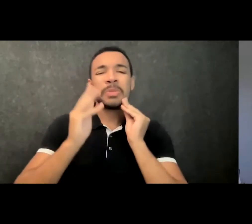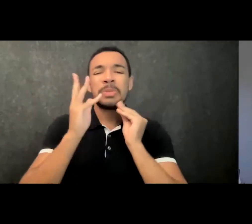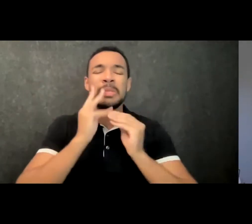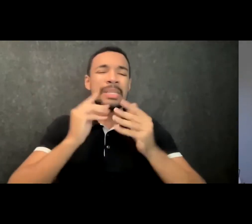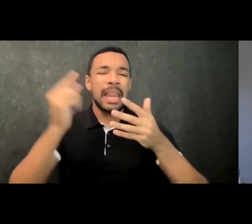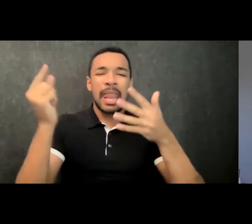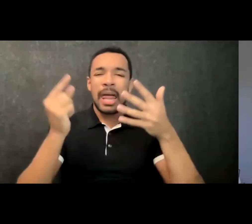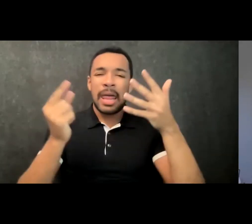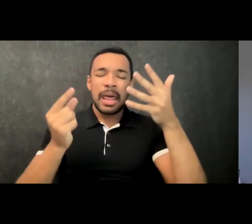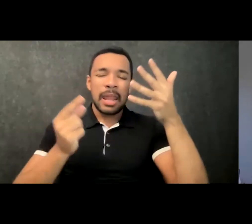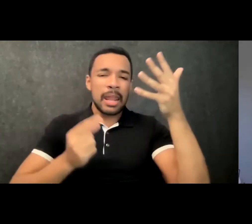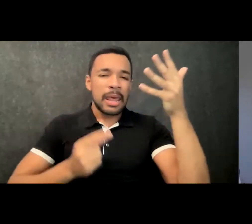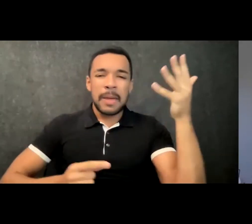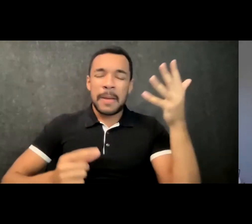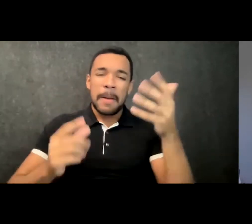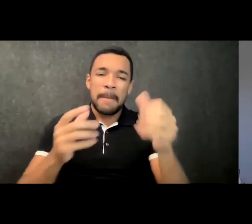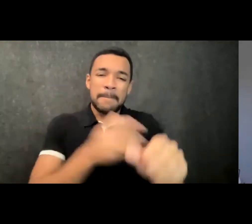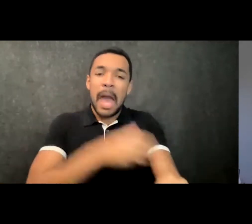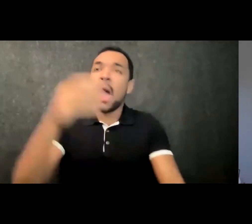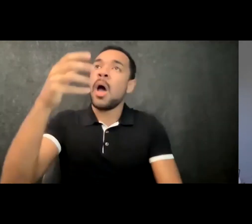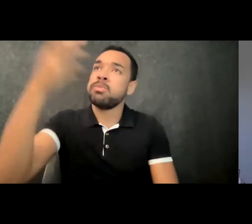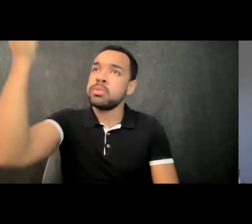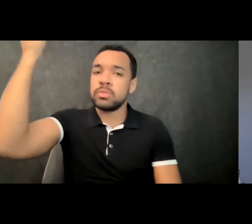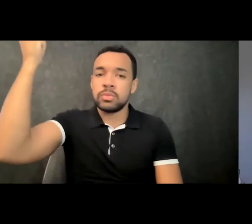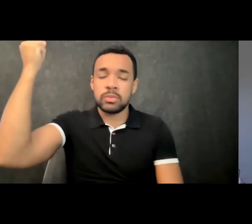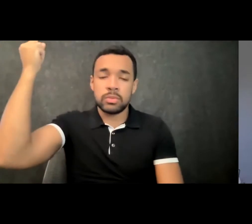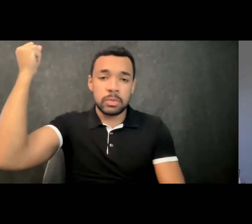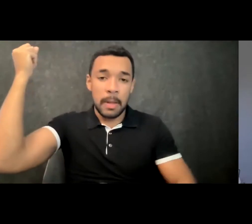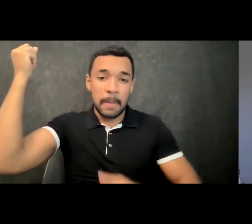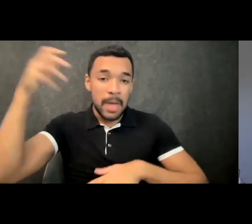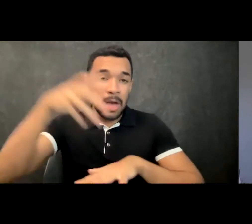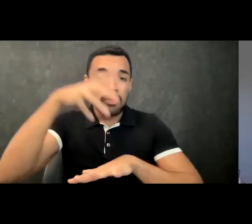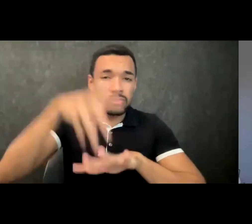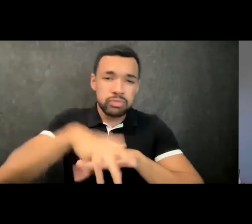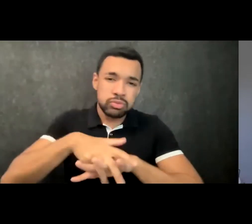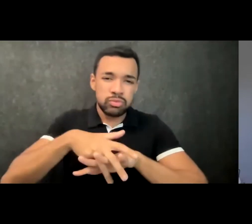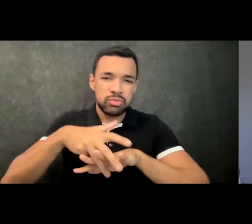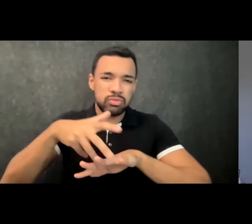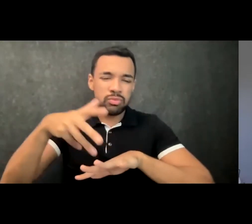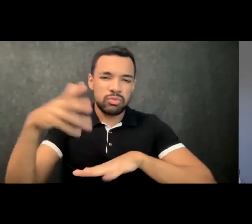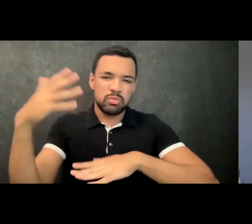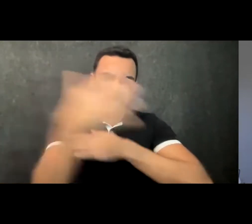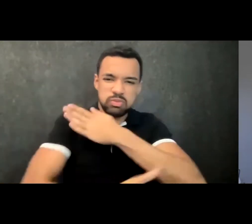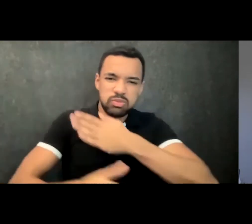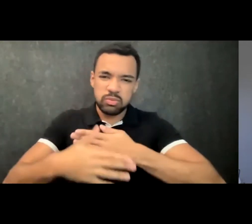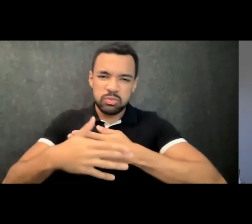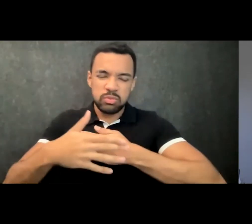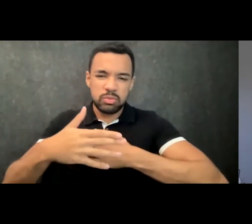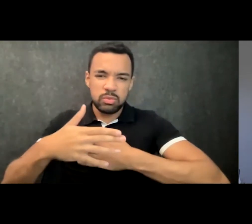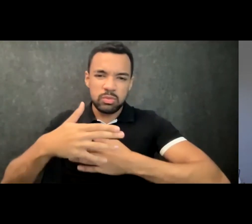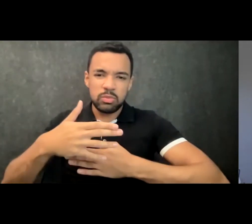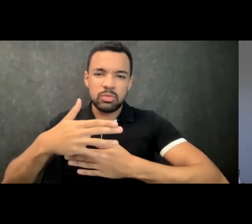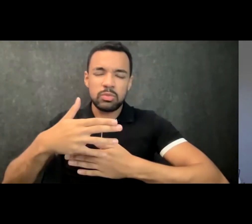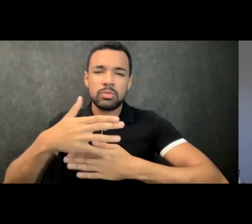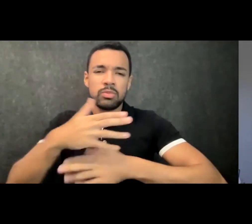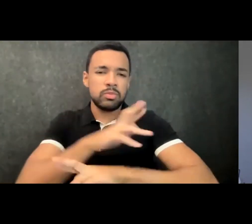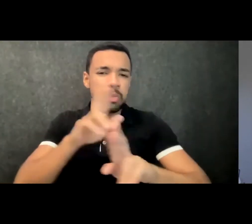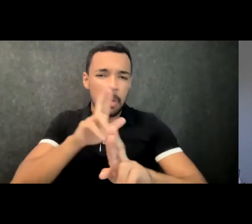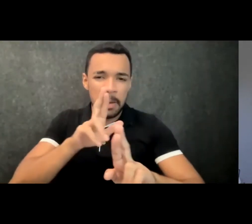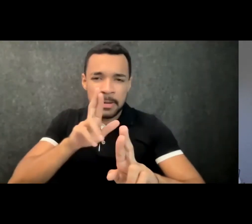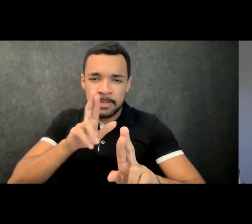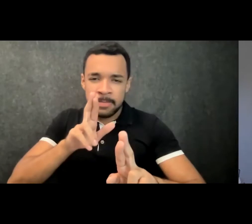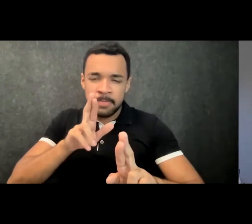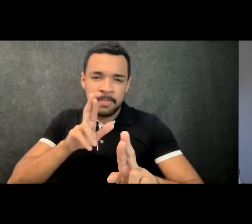power, my roots, my ground, my shield, solid, steady, holding my tears in